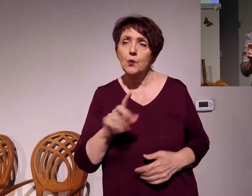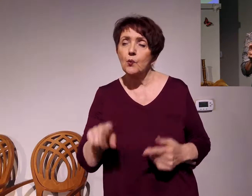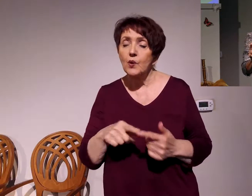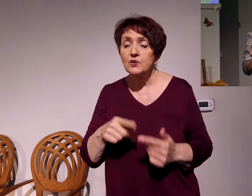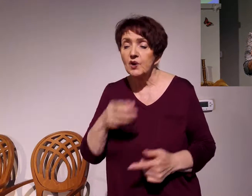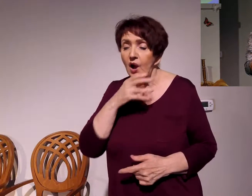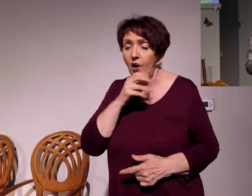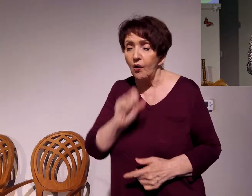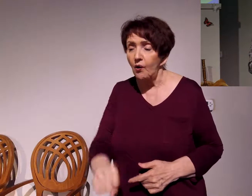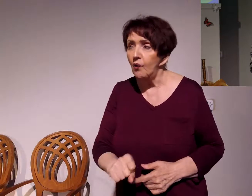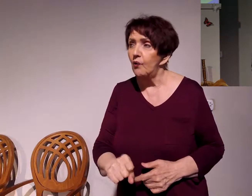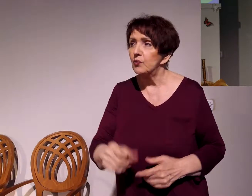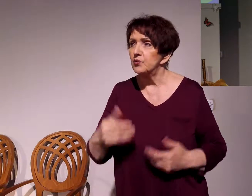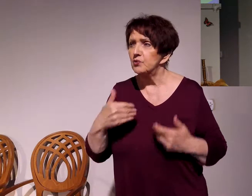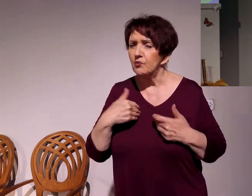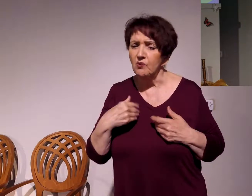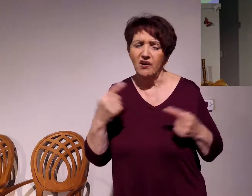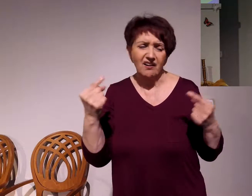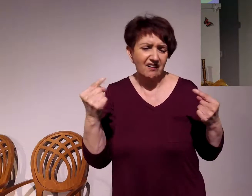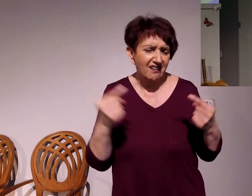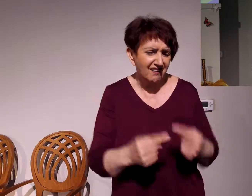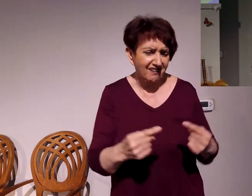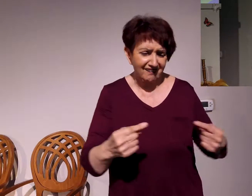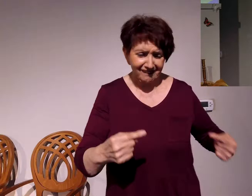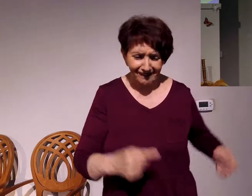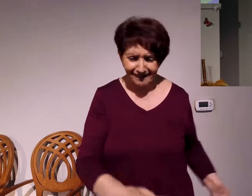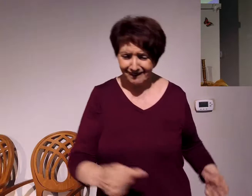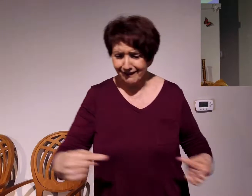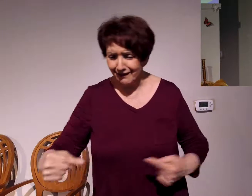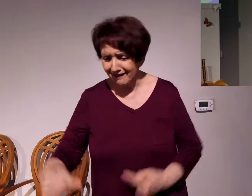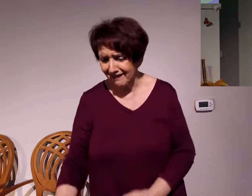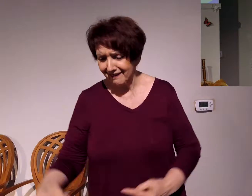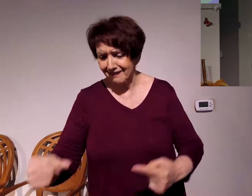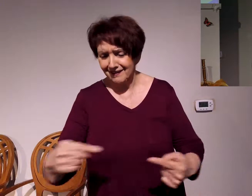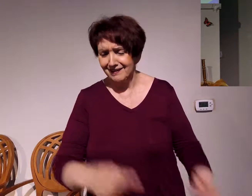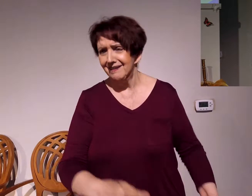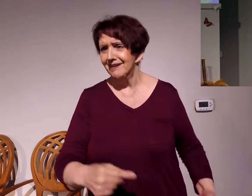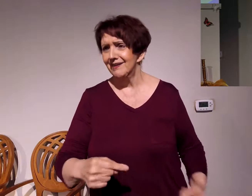you're going to have so many aches and pains